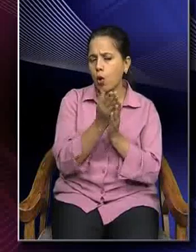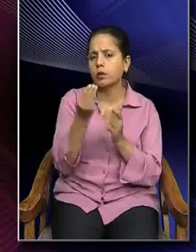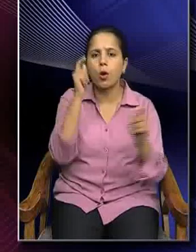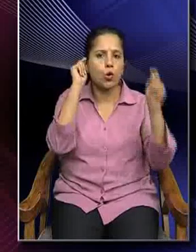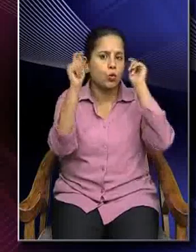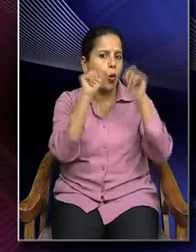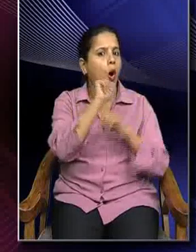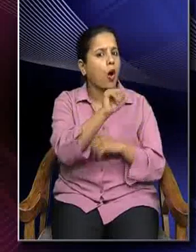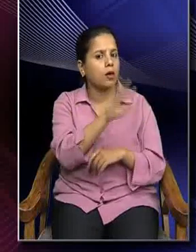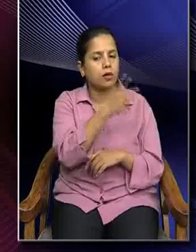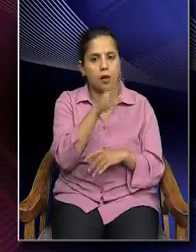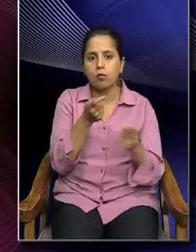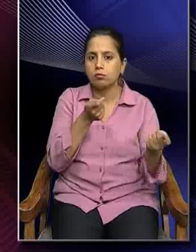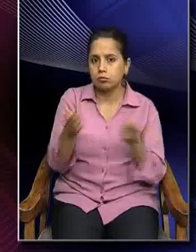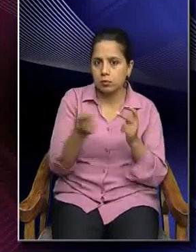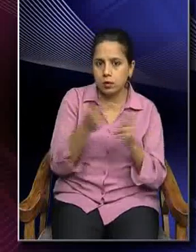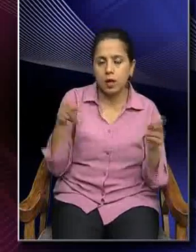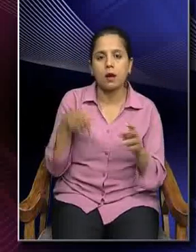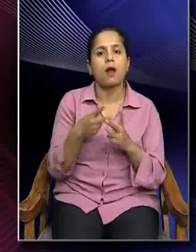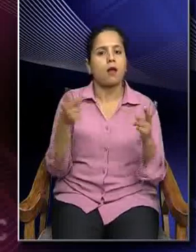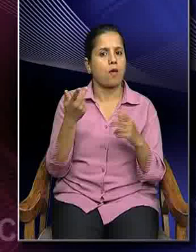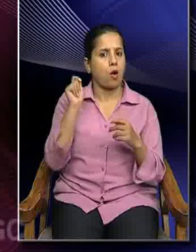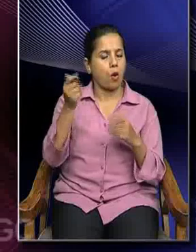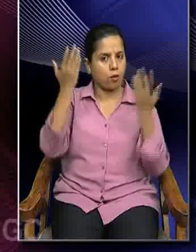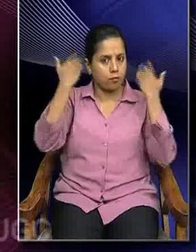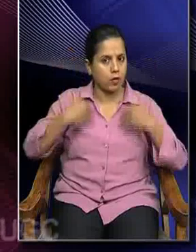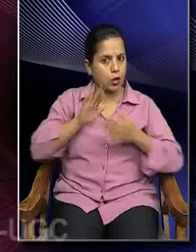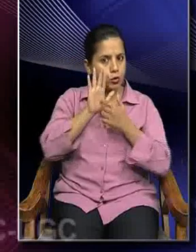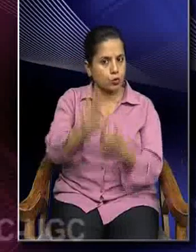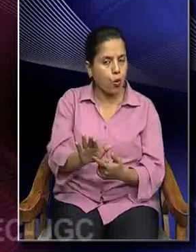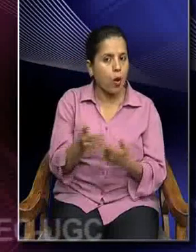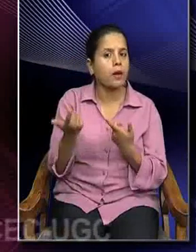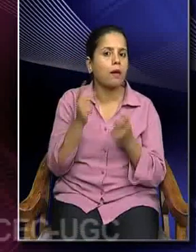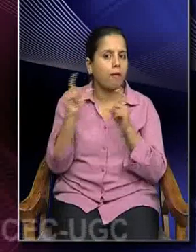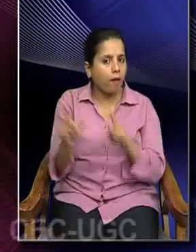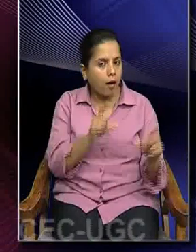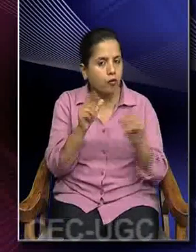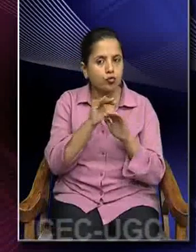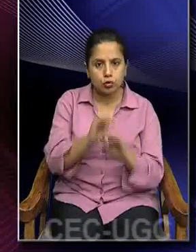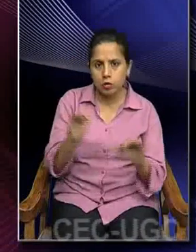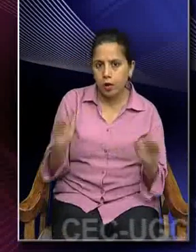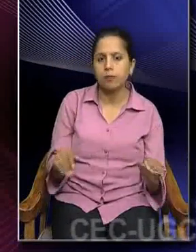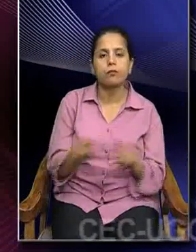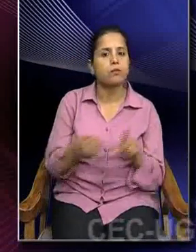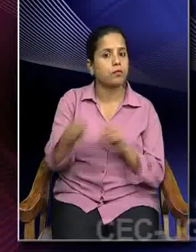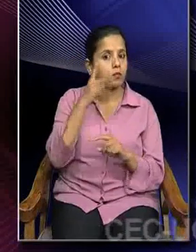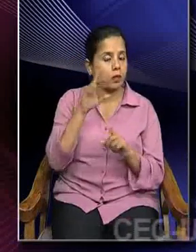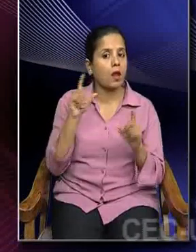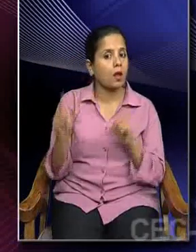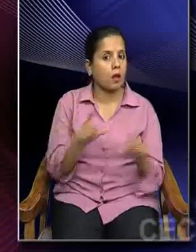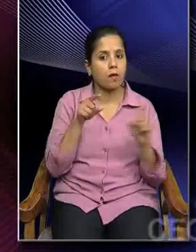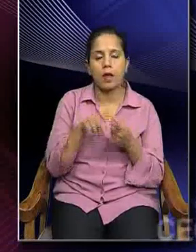which is it regulates sexual reproduction, care of the child, it kind of also takes care of